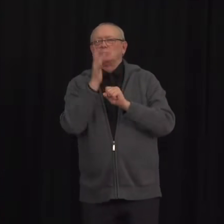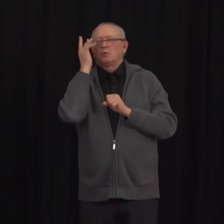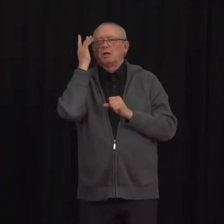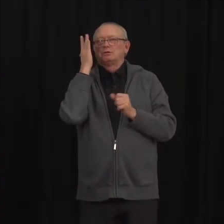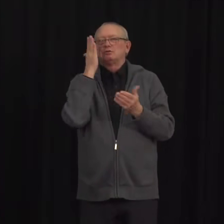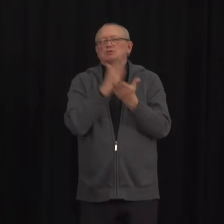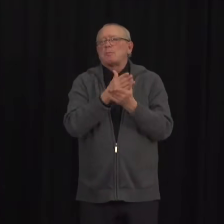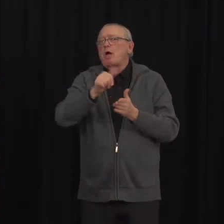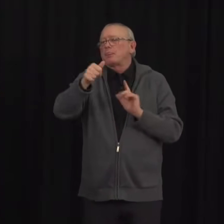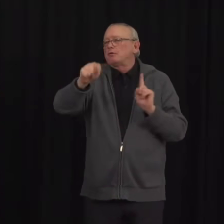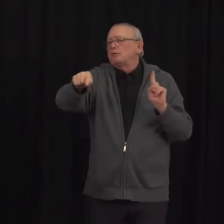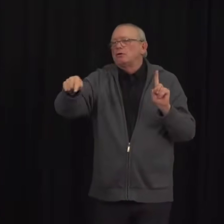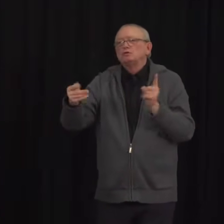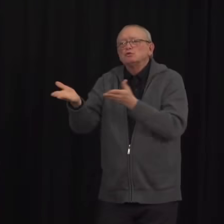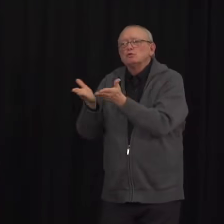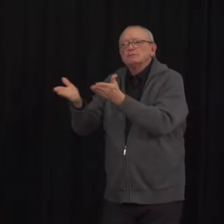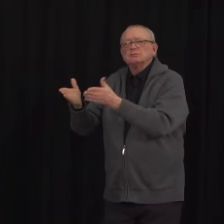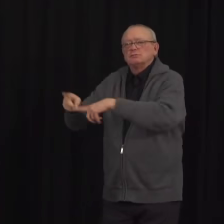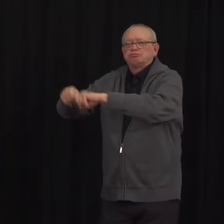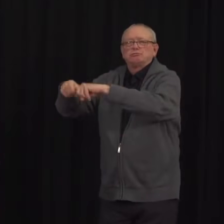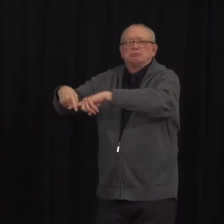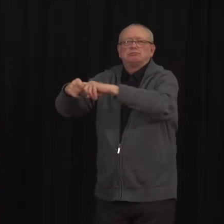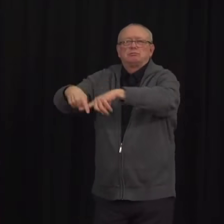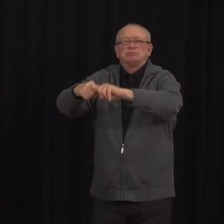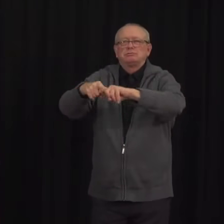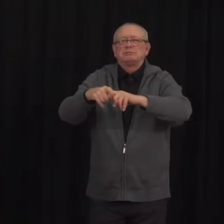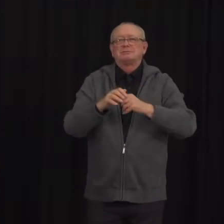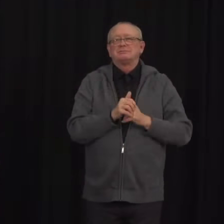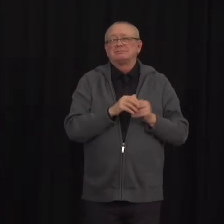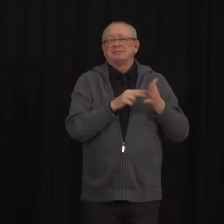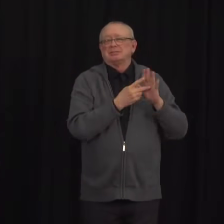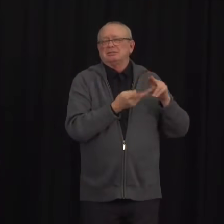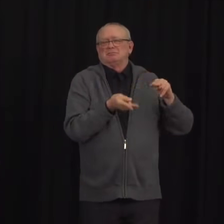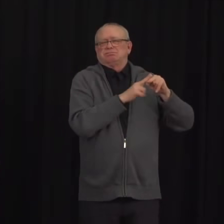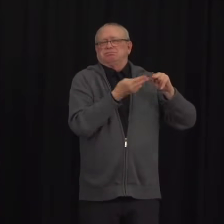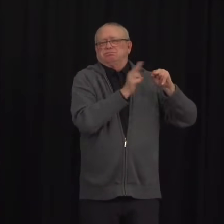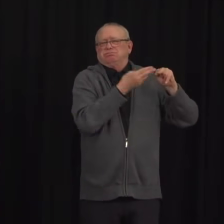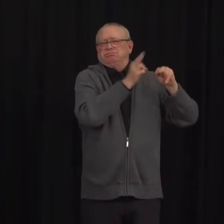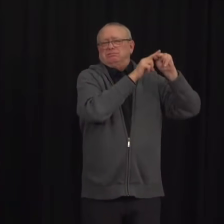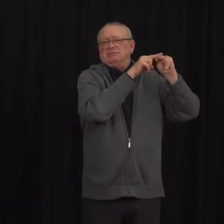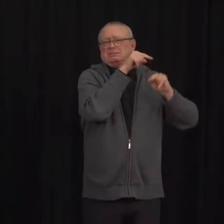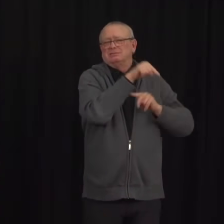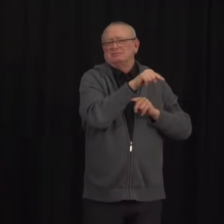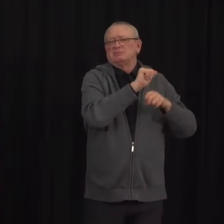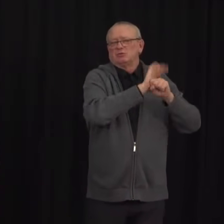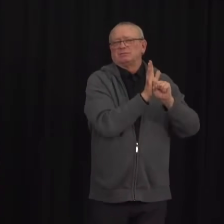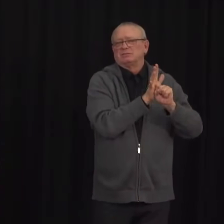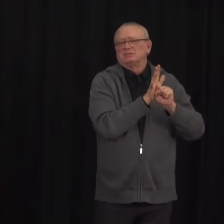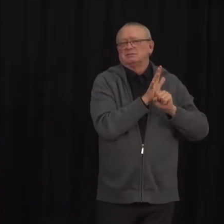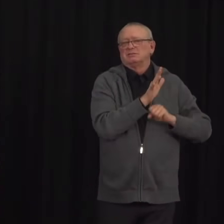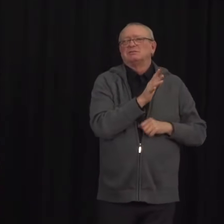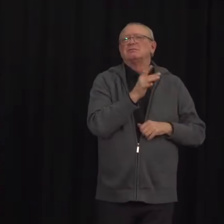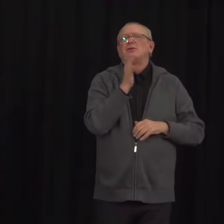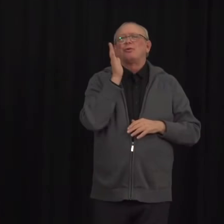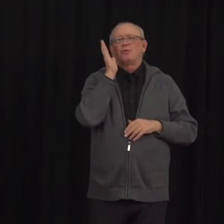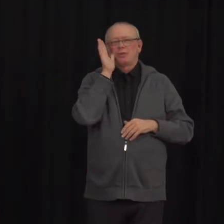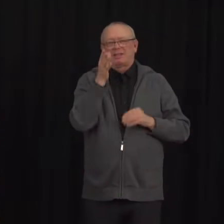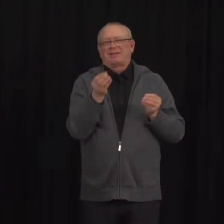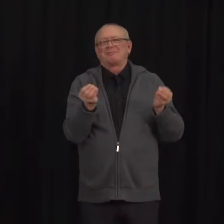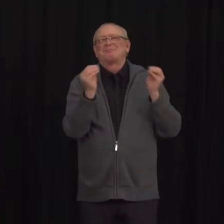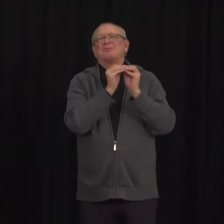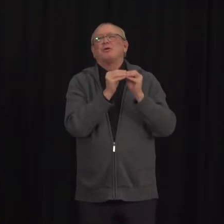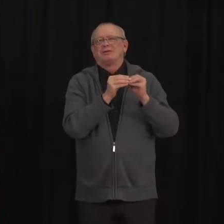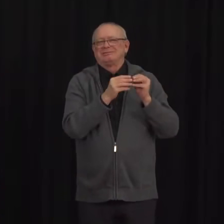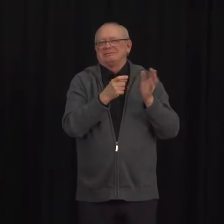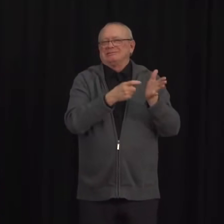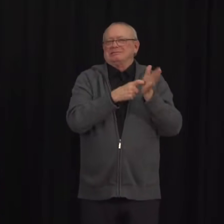services. And with the numbers that we've seen over the past couple of weeks, we know that there will continue to be a rise in demand